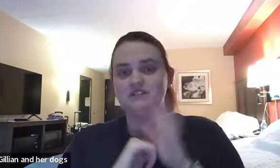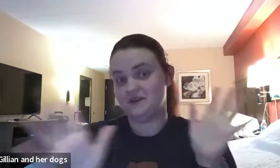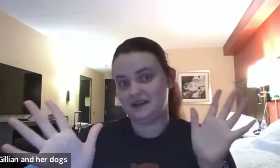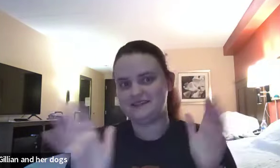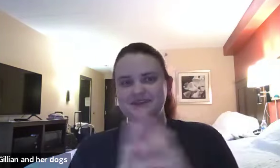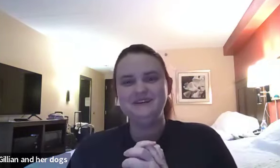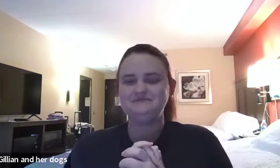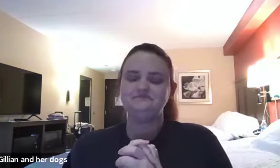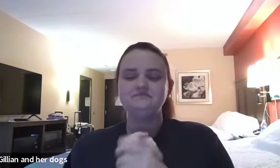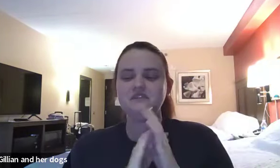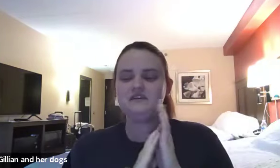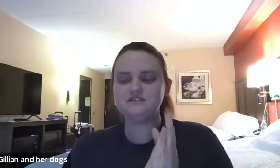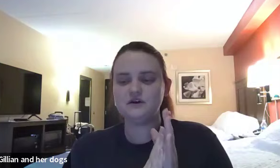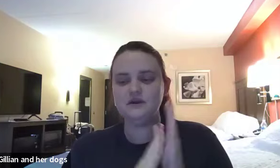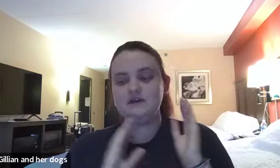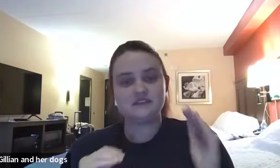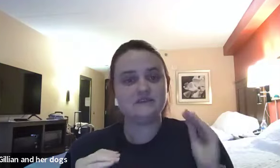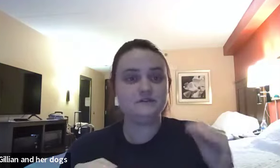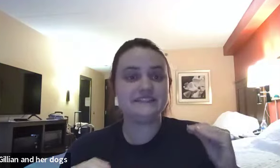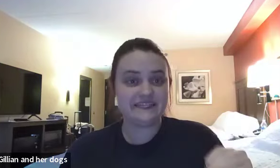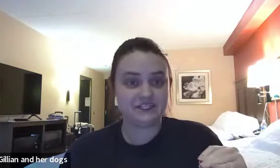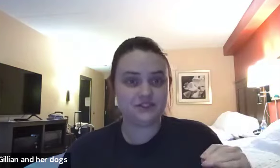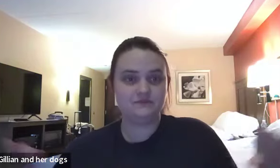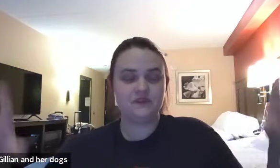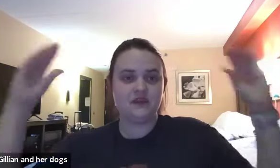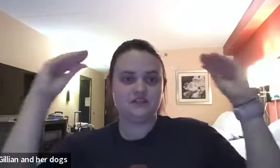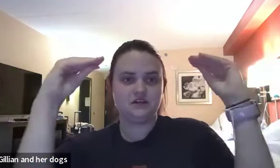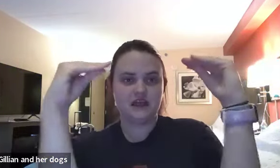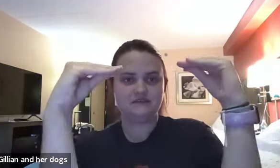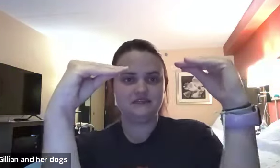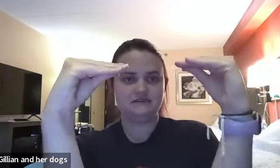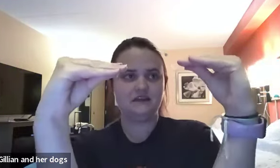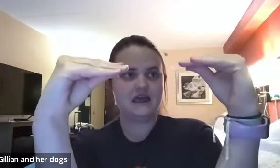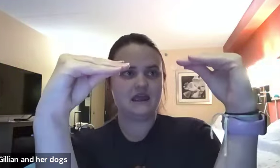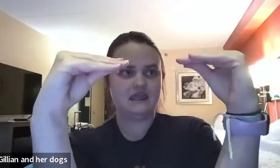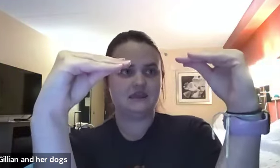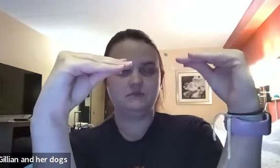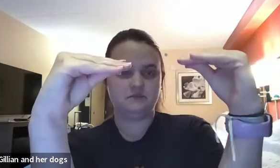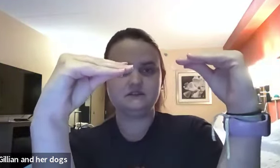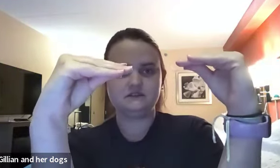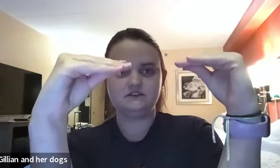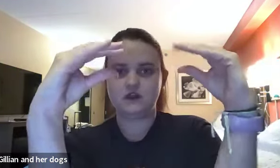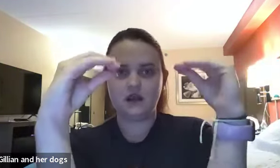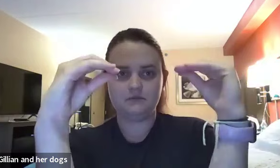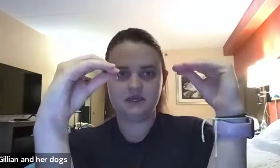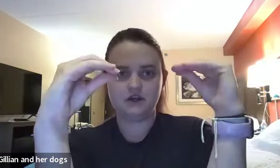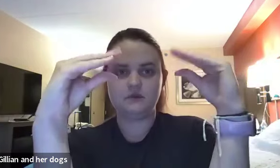is very nice. So the sign for teach is you're going to have these like flat hand puppets. So they're not big and open, they're